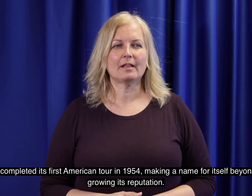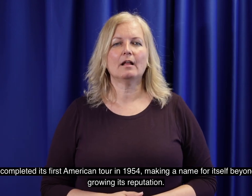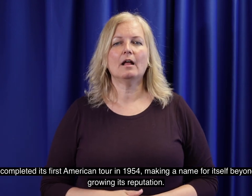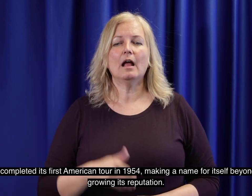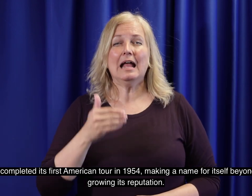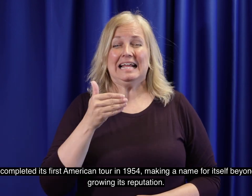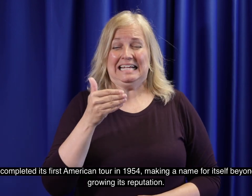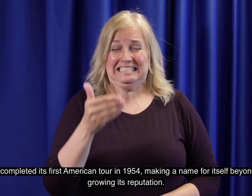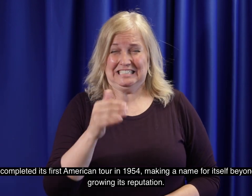its reputation.